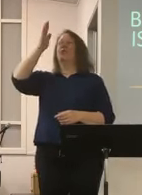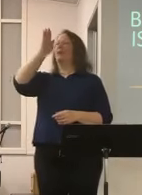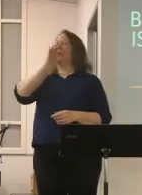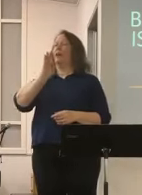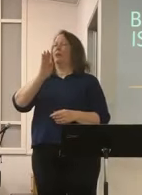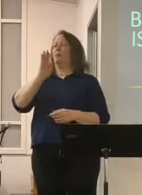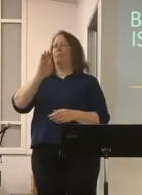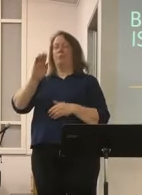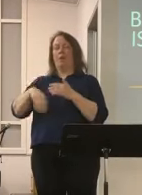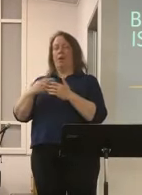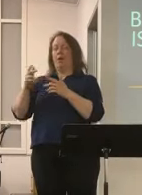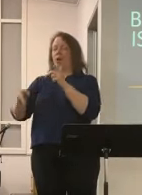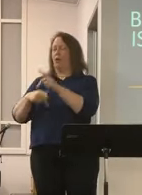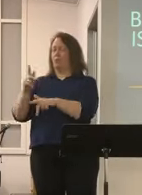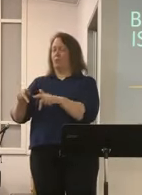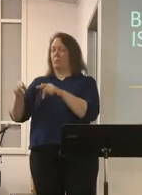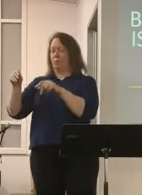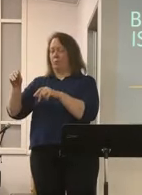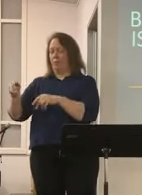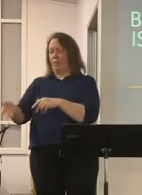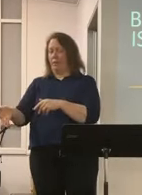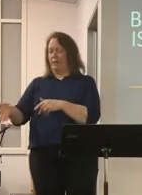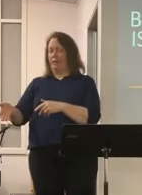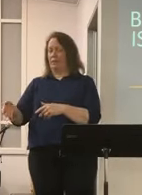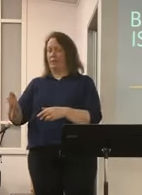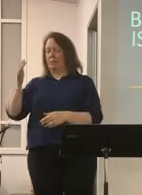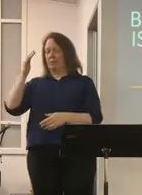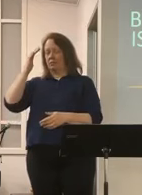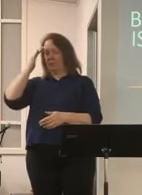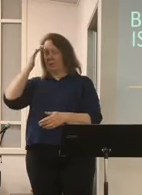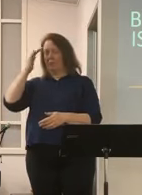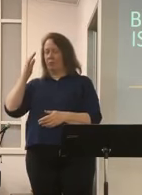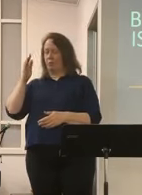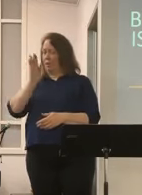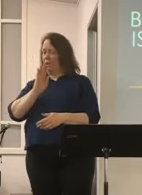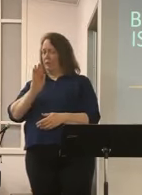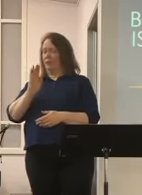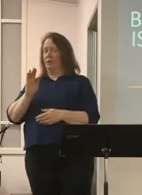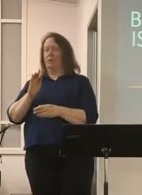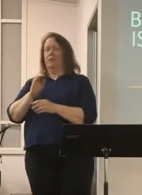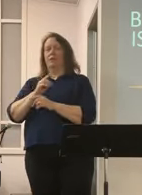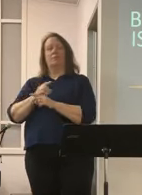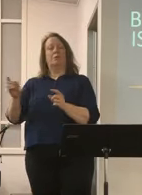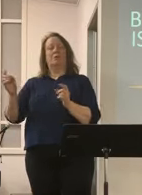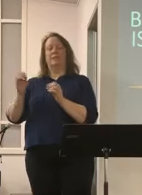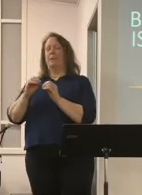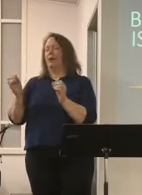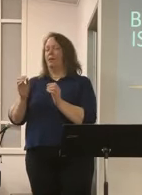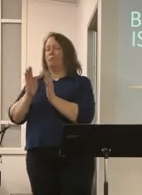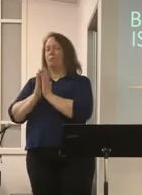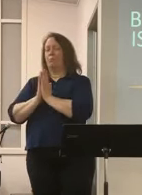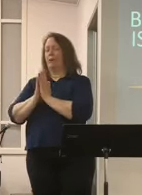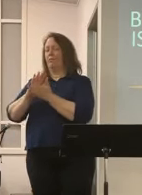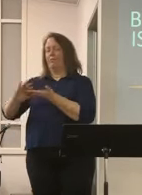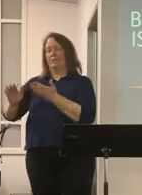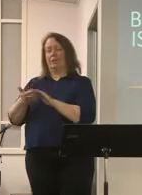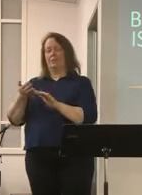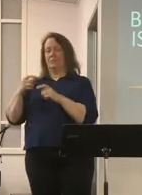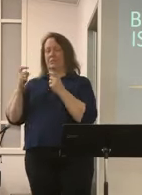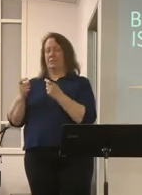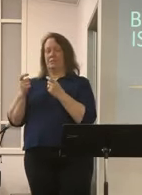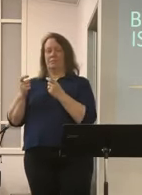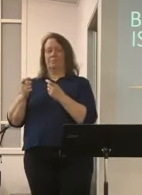says. And yet not one person said, "Forgive me of my sins." Not even one of the four